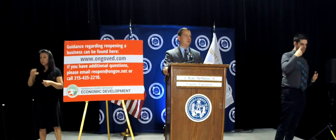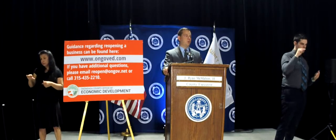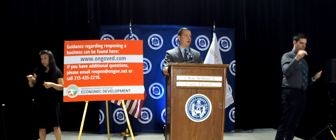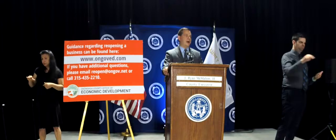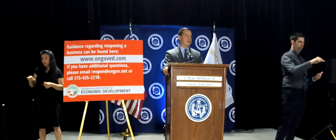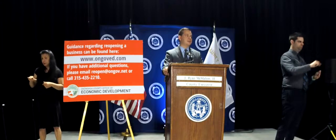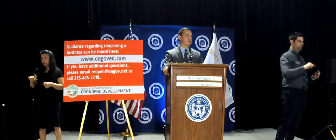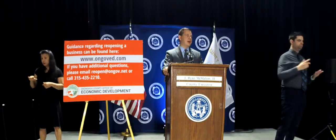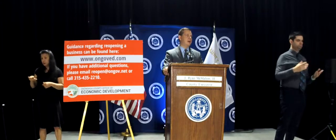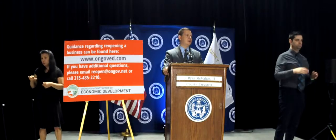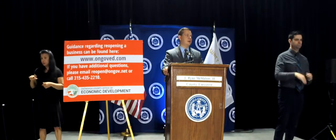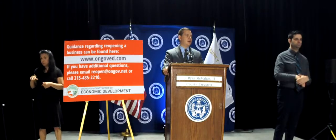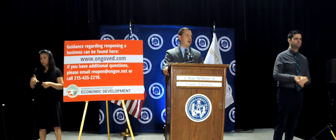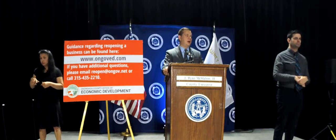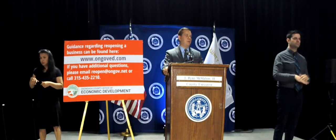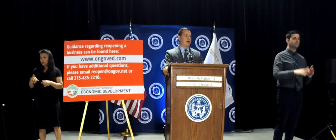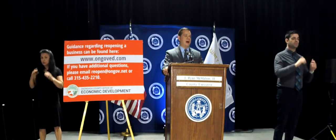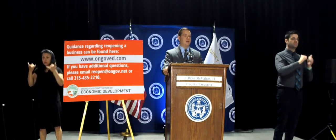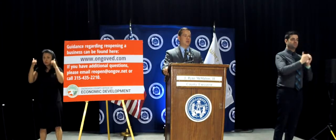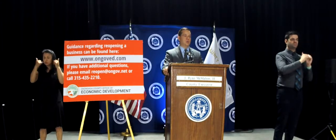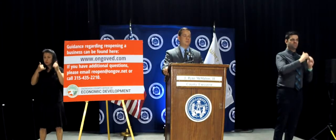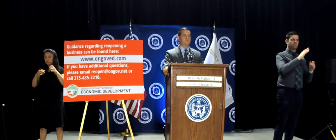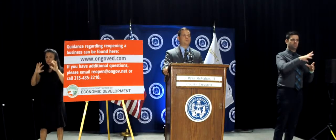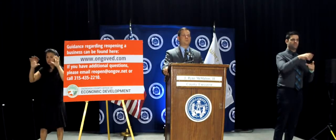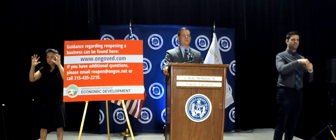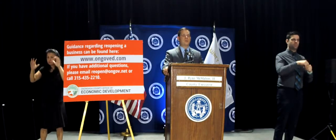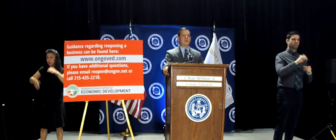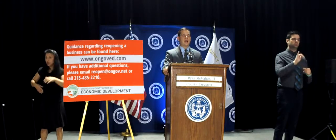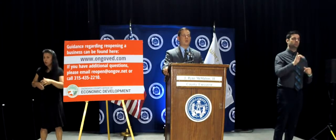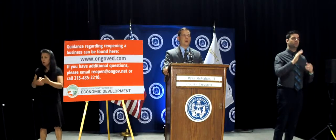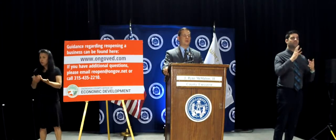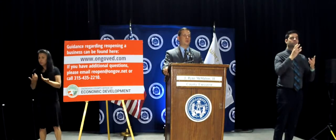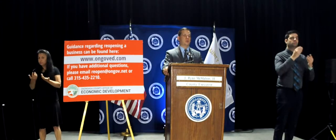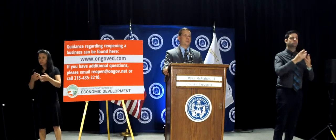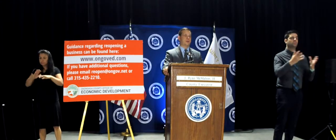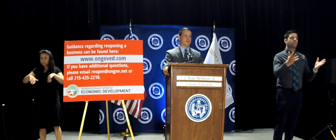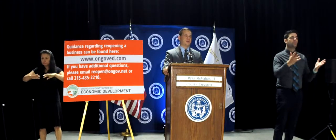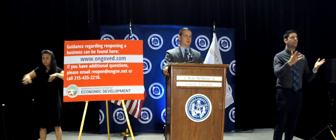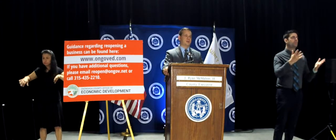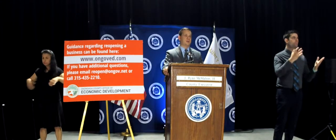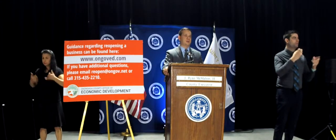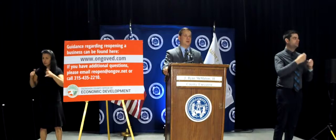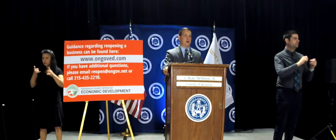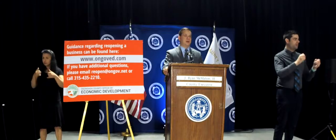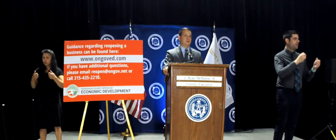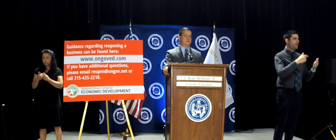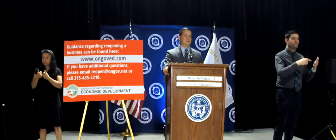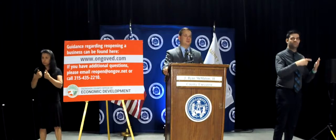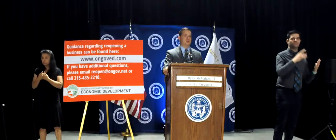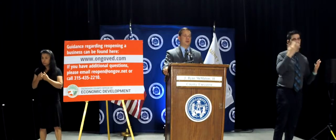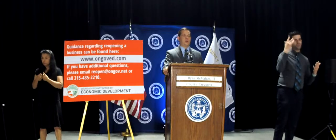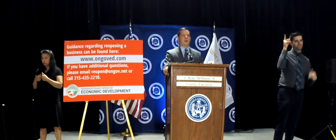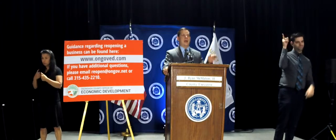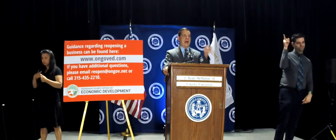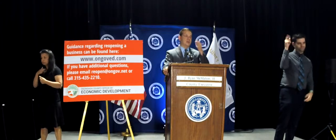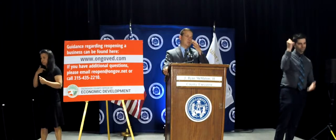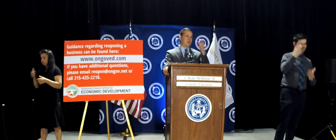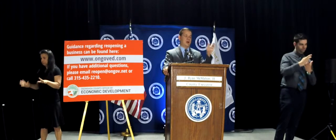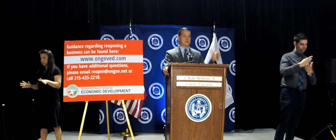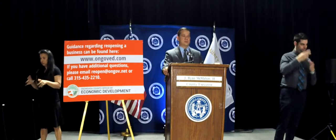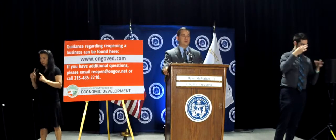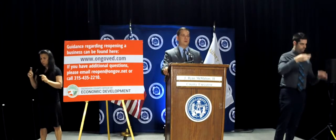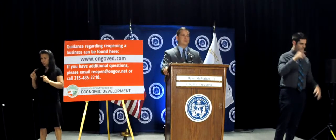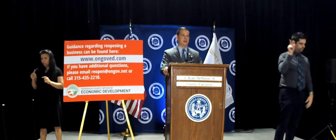to be able to give more guidance than that about how to do it. I don't want to do something that's going to trigger a